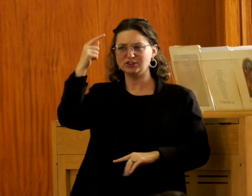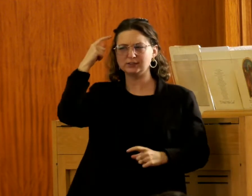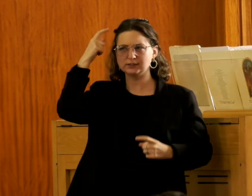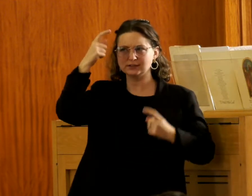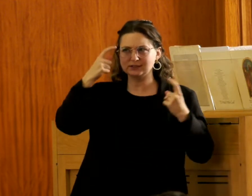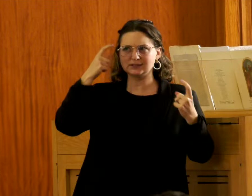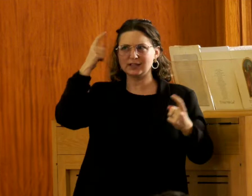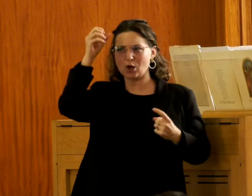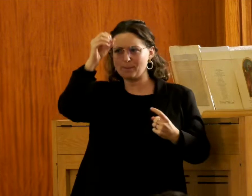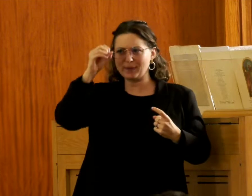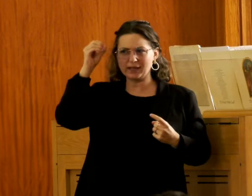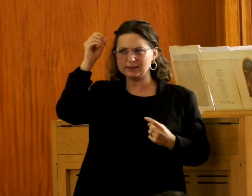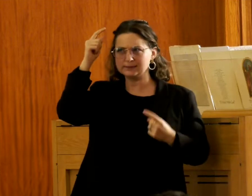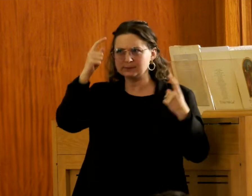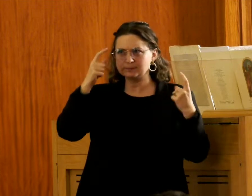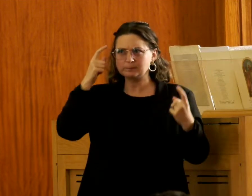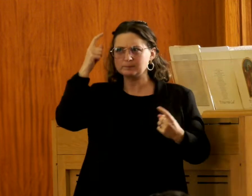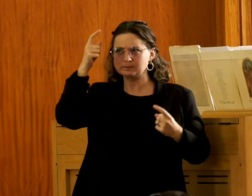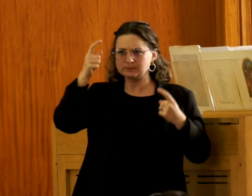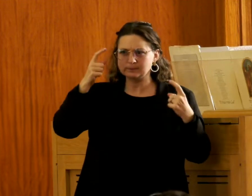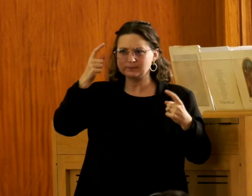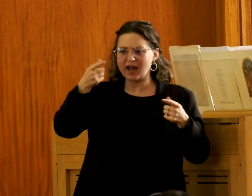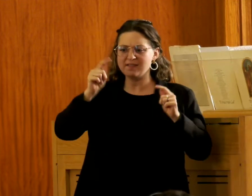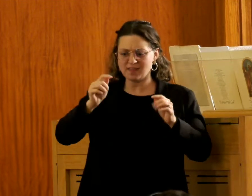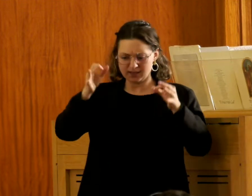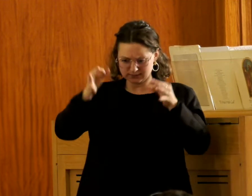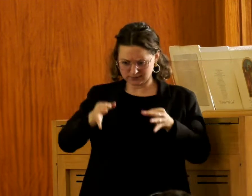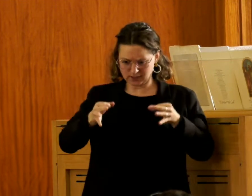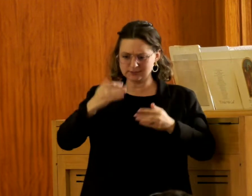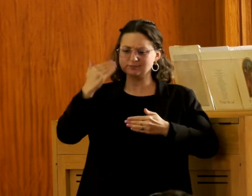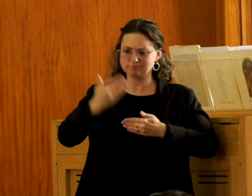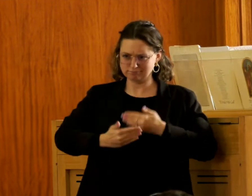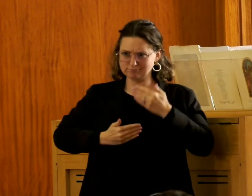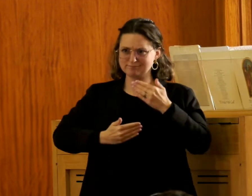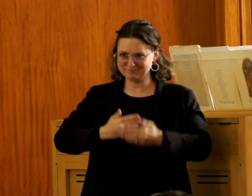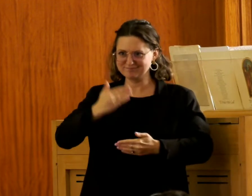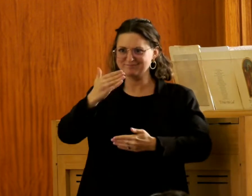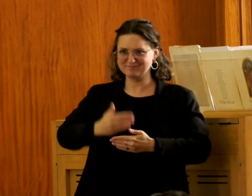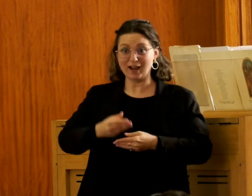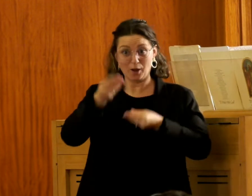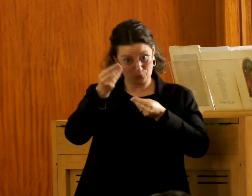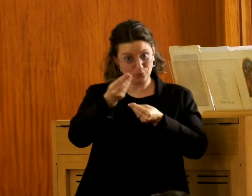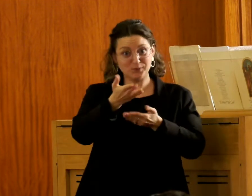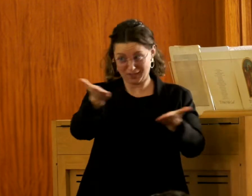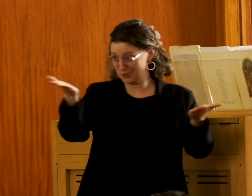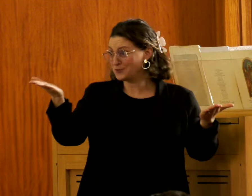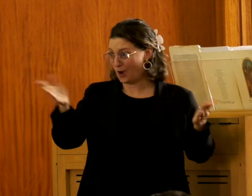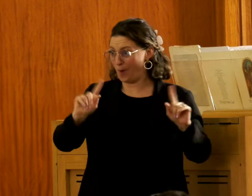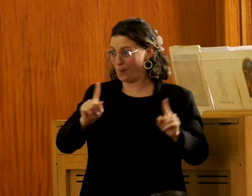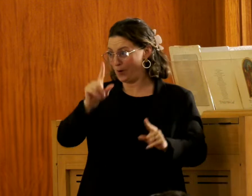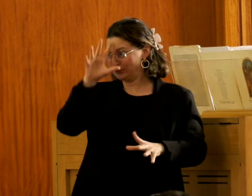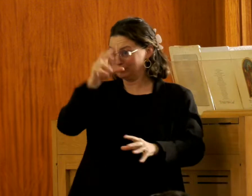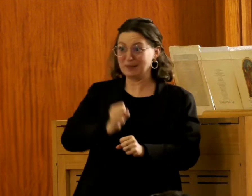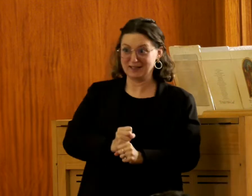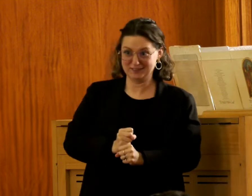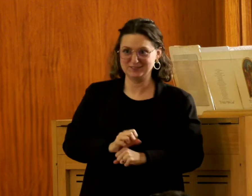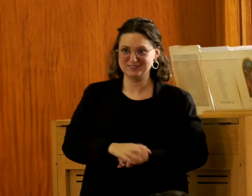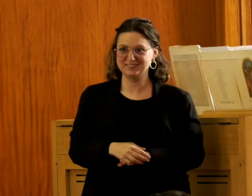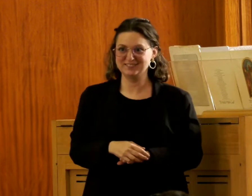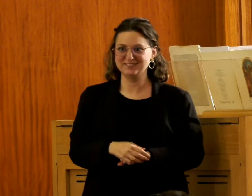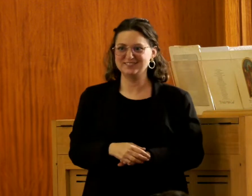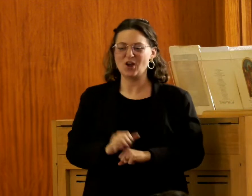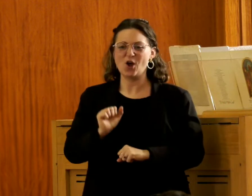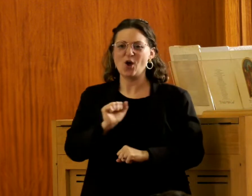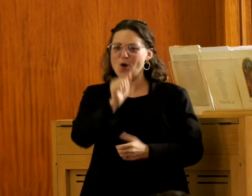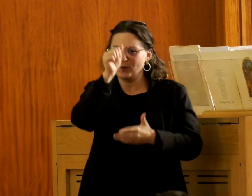opinions and then makes her move, and often makes them known, investing the experience